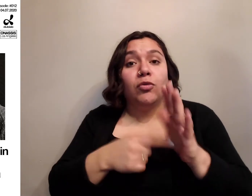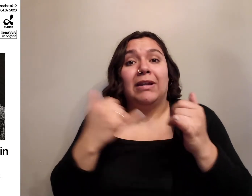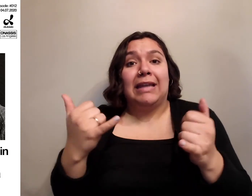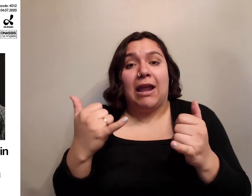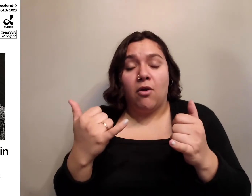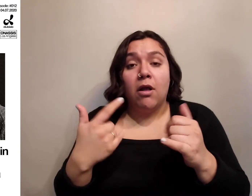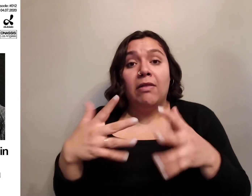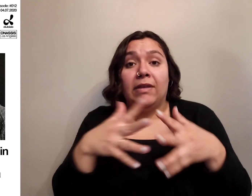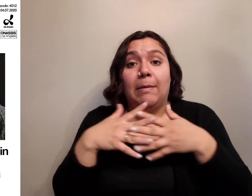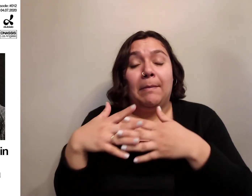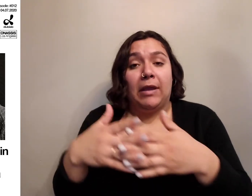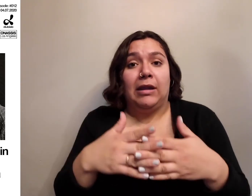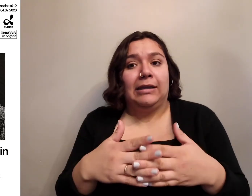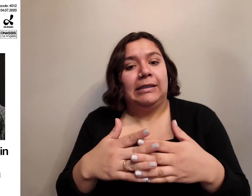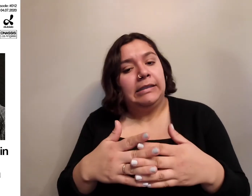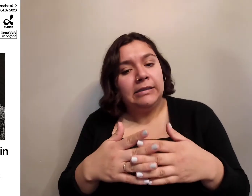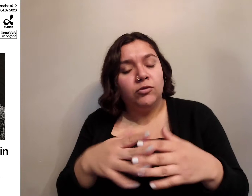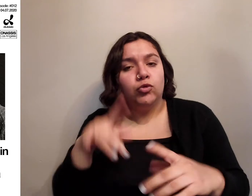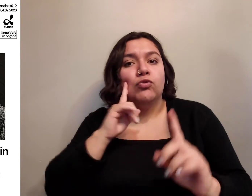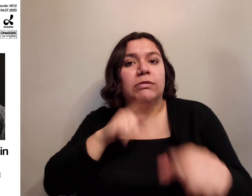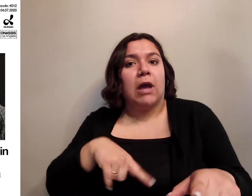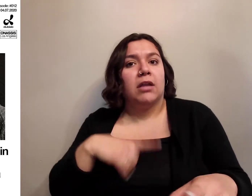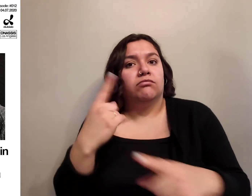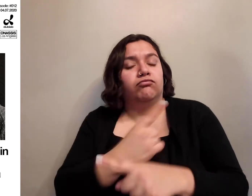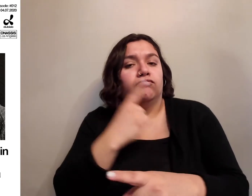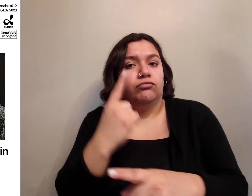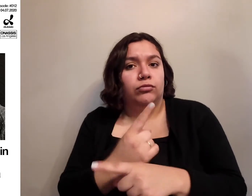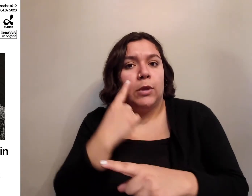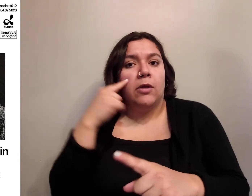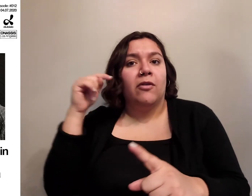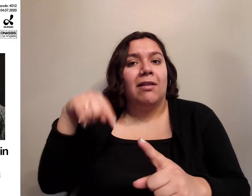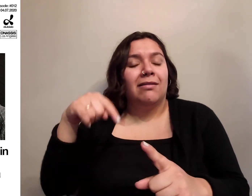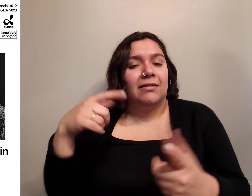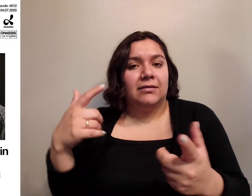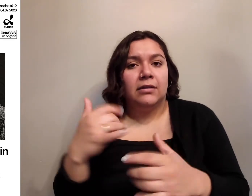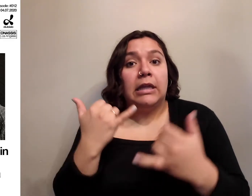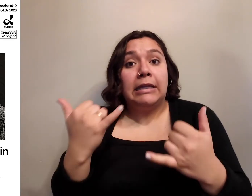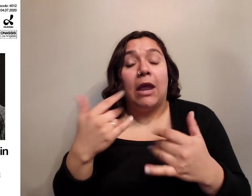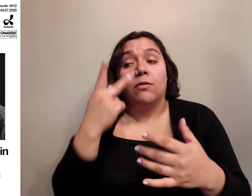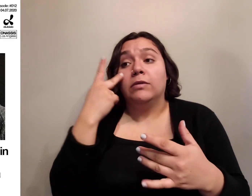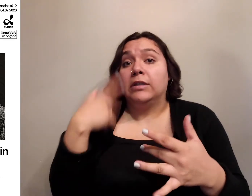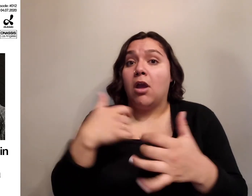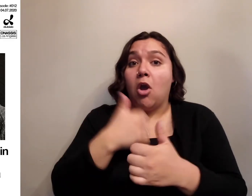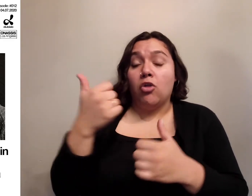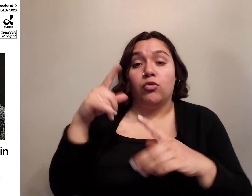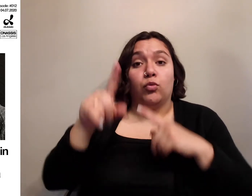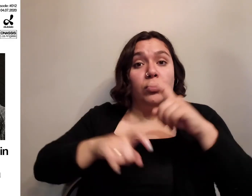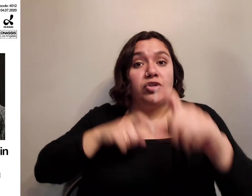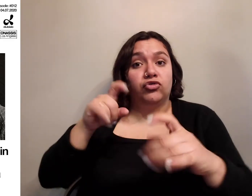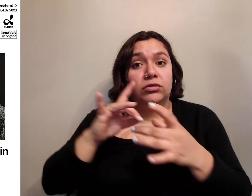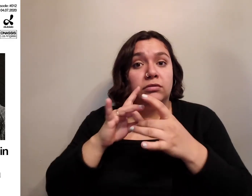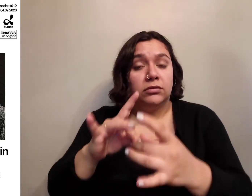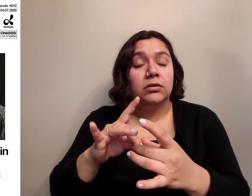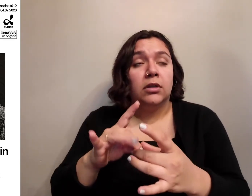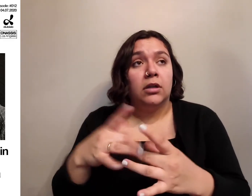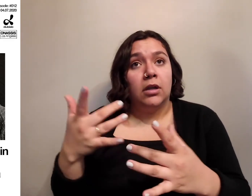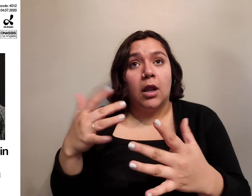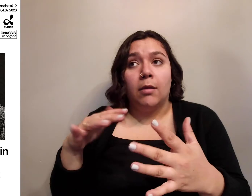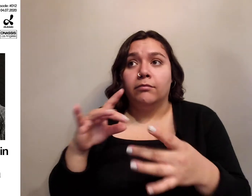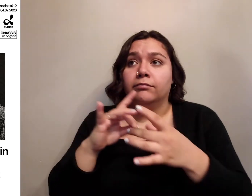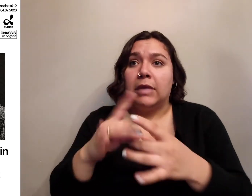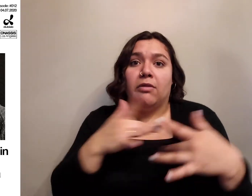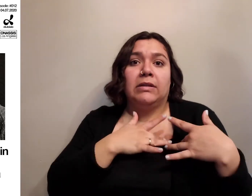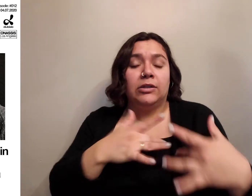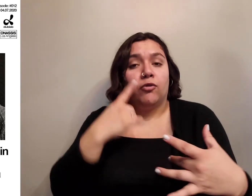state to respond adequately to this, will raise bigger questions about the